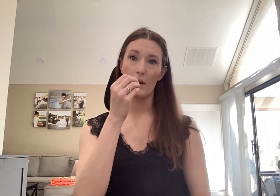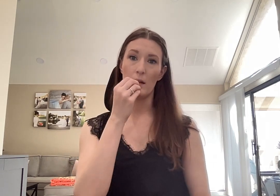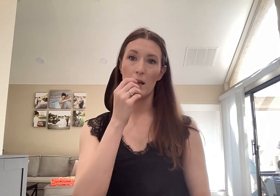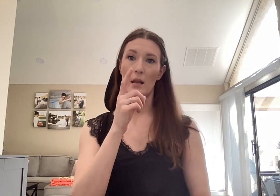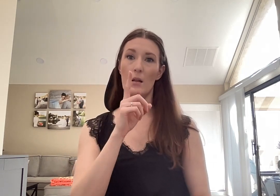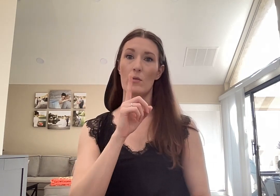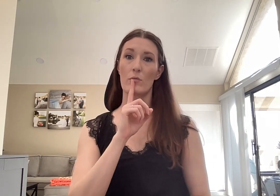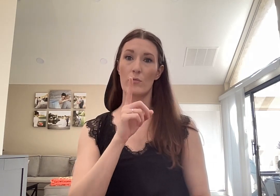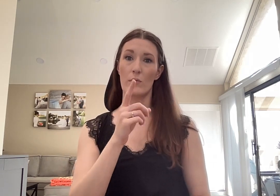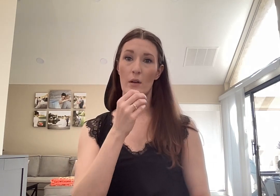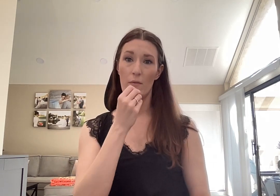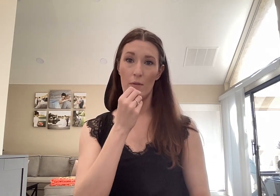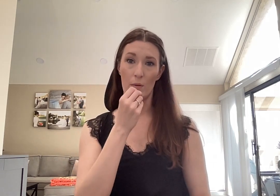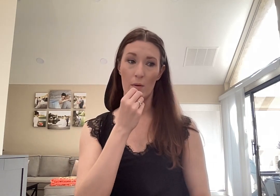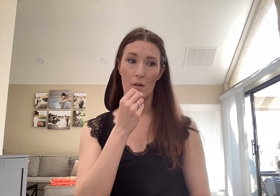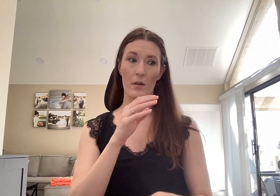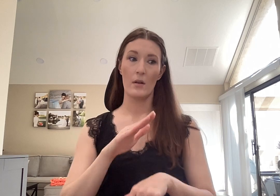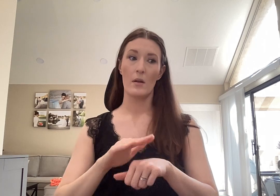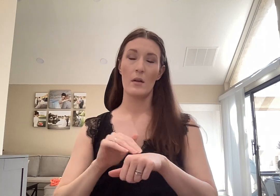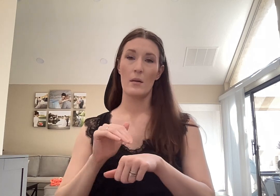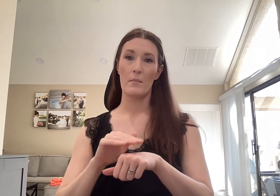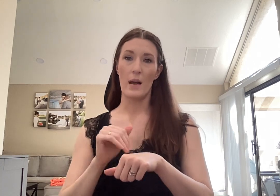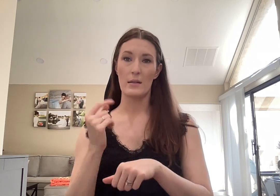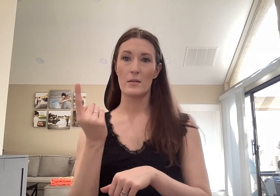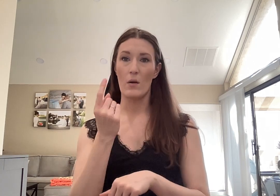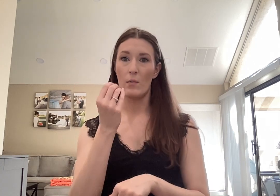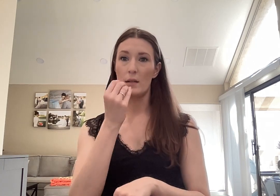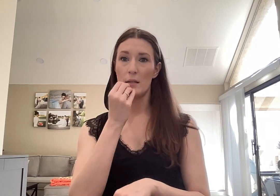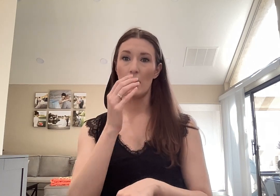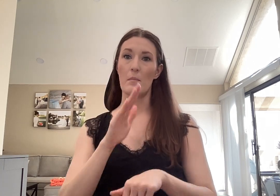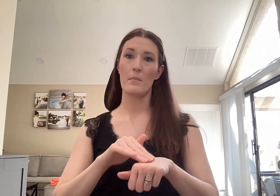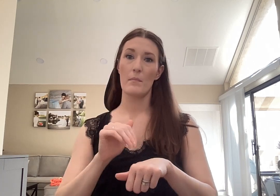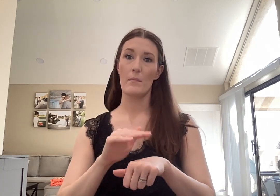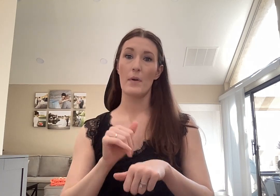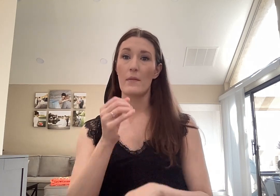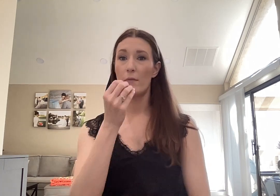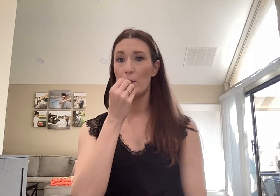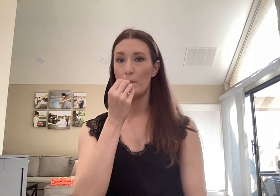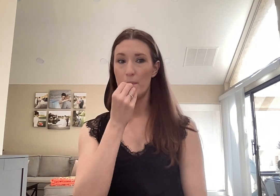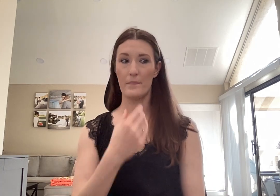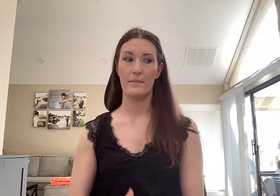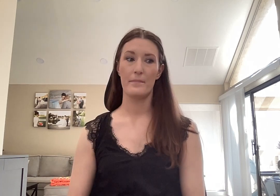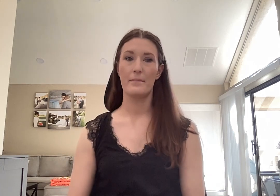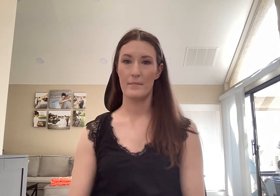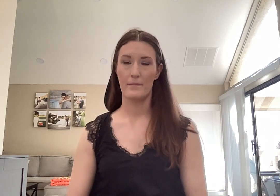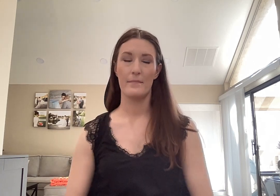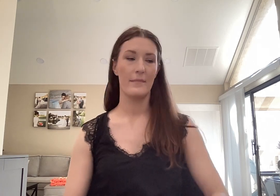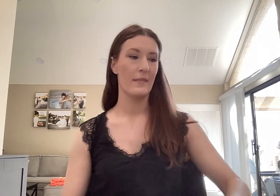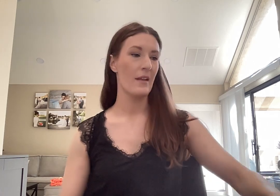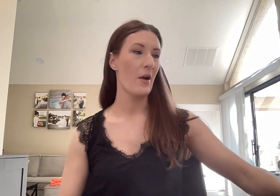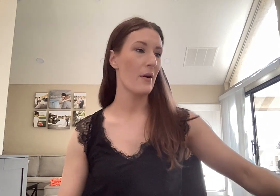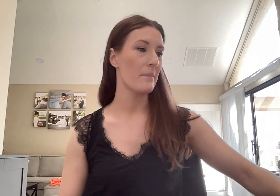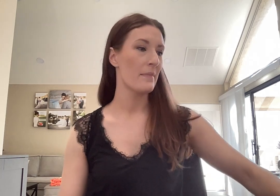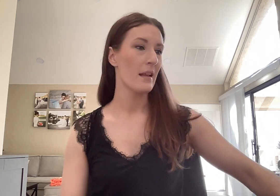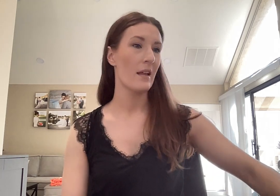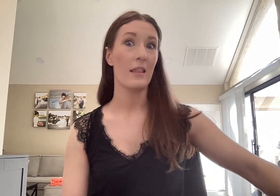and eat real food. Pets always eat pet food. Okay, last